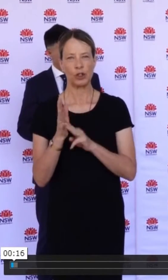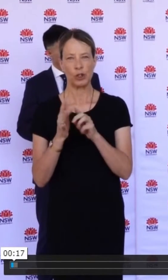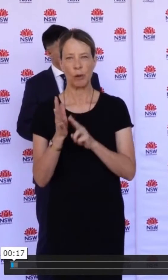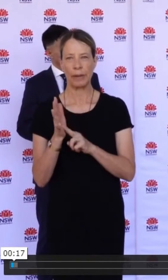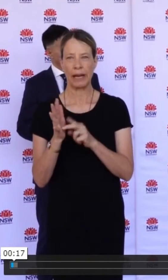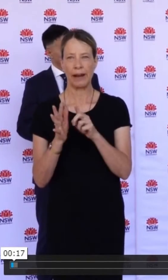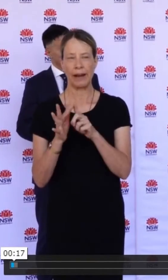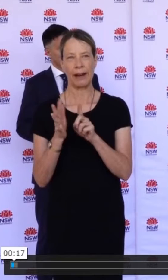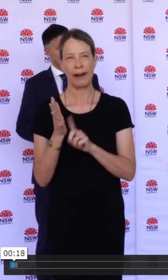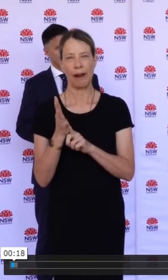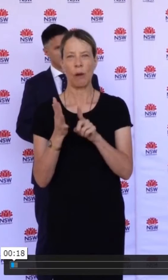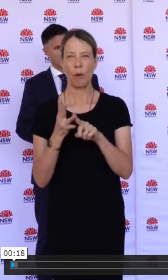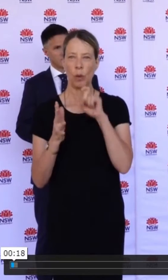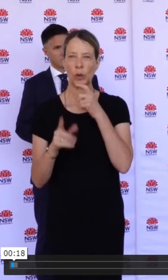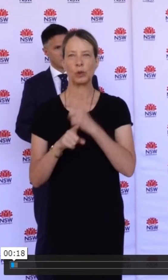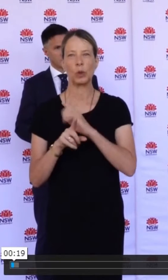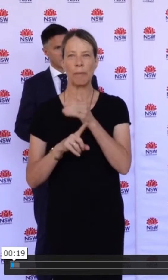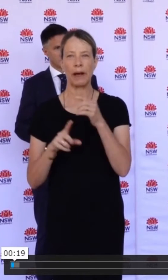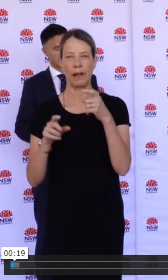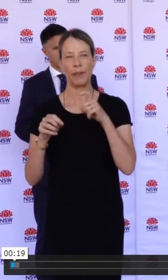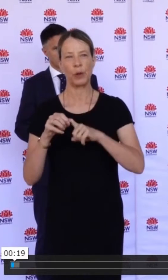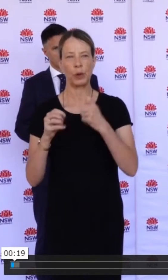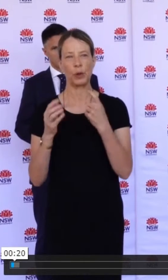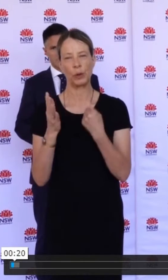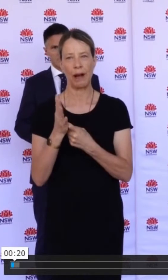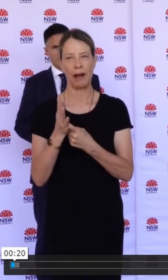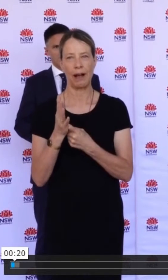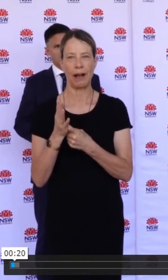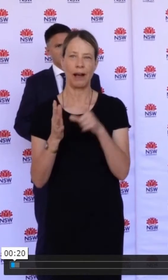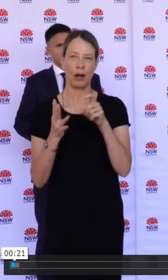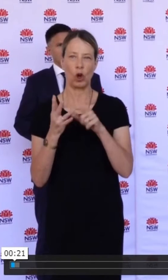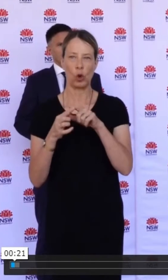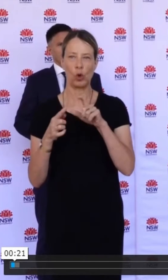QR codes and the application of QR codes.